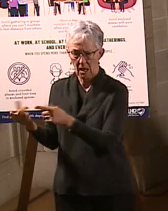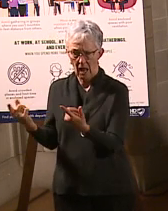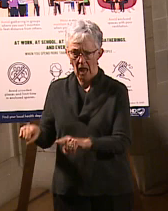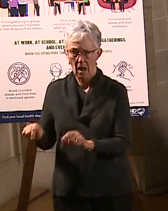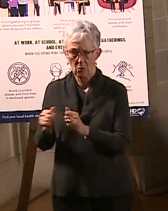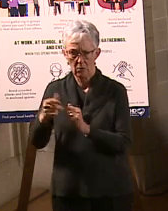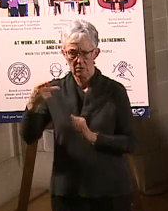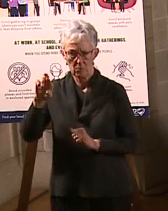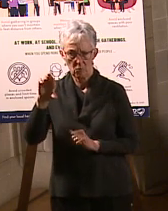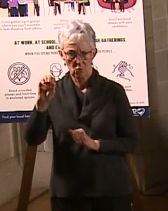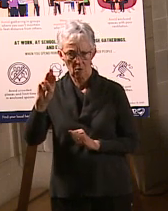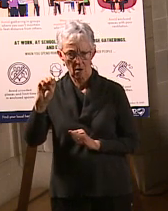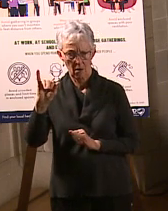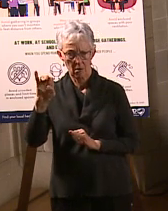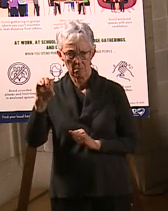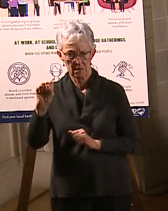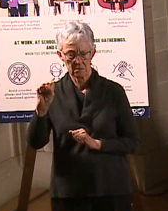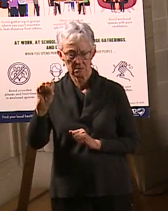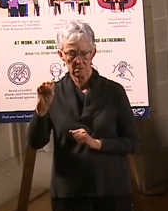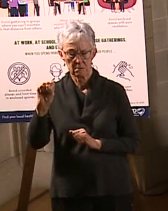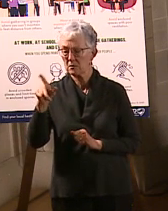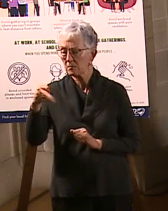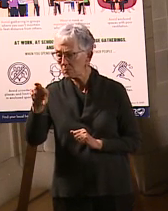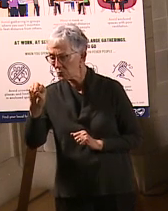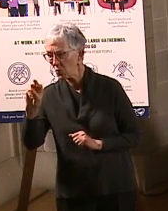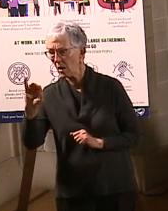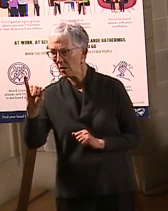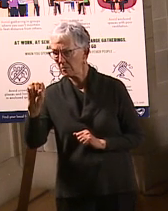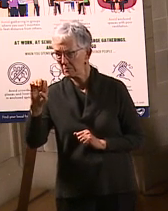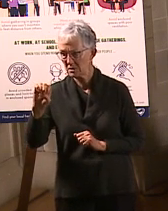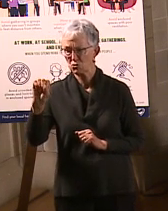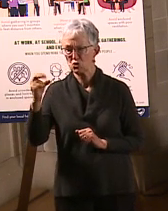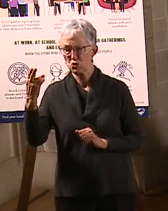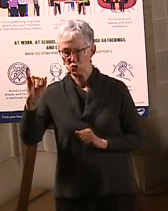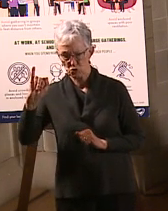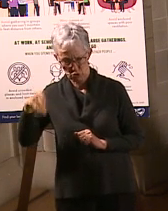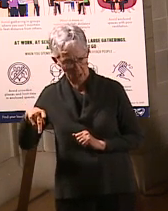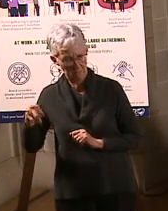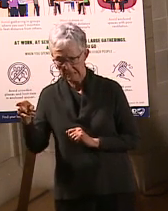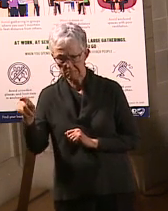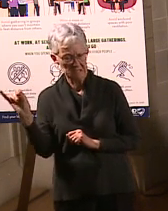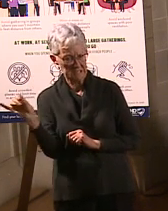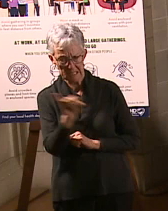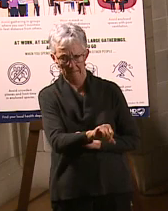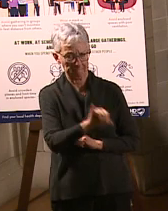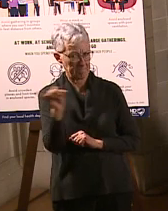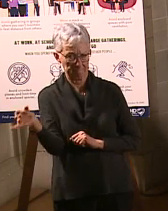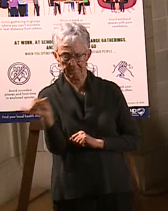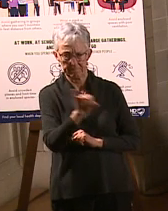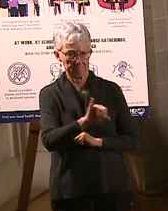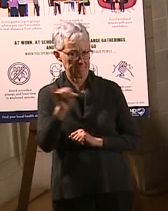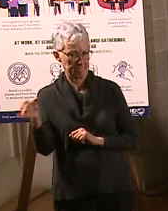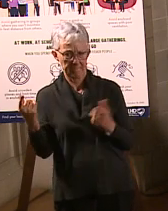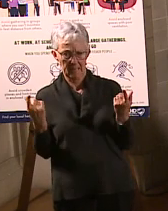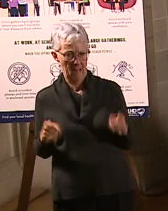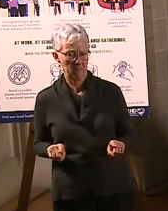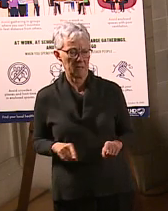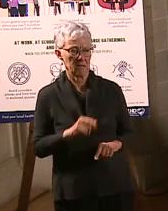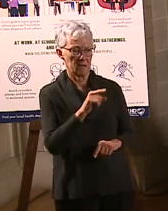care of the kids. And we obviously know that the executives at St. Francis